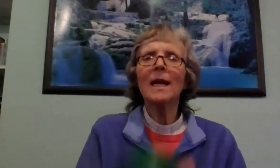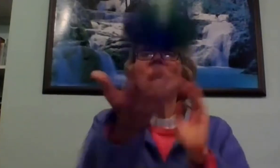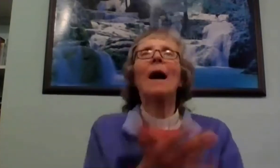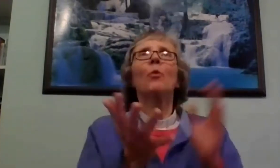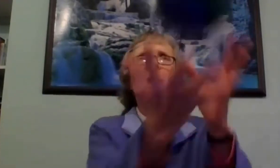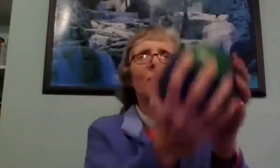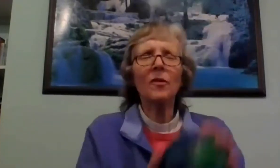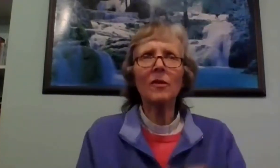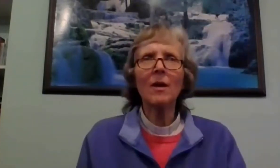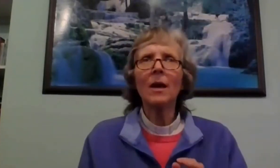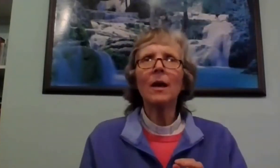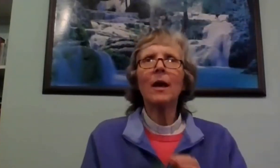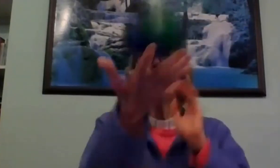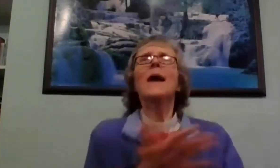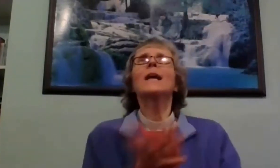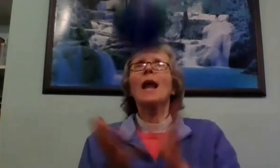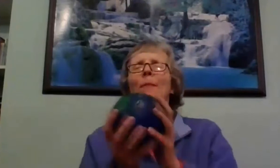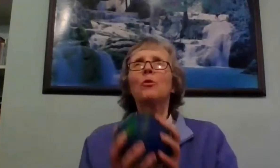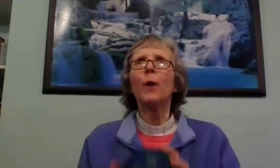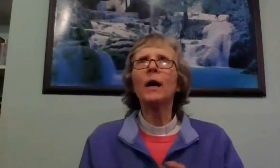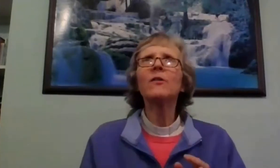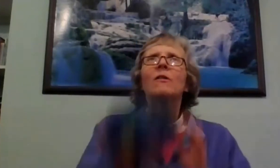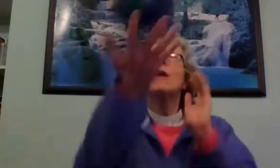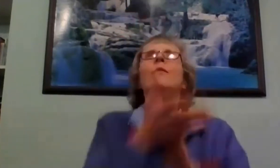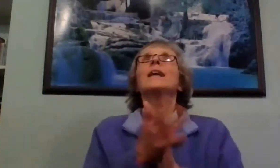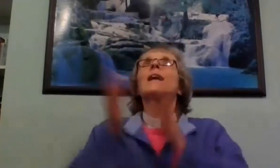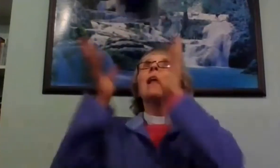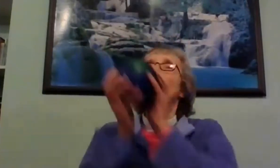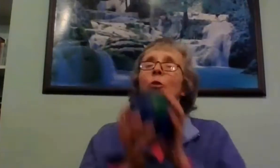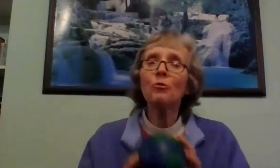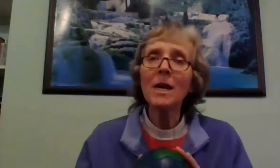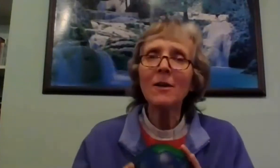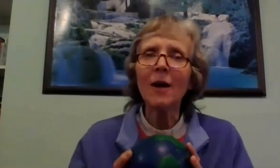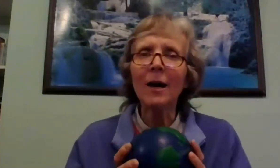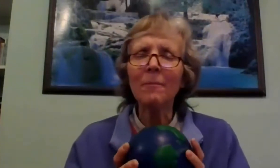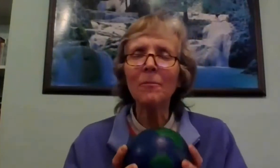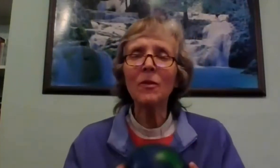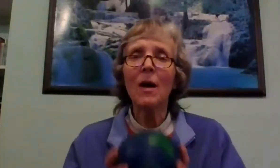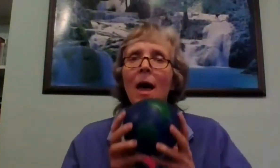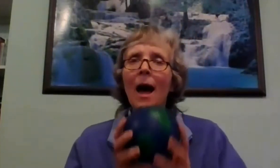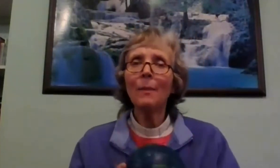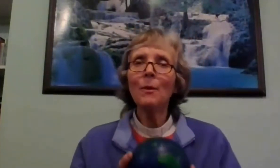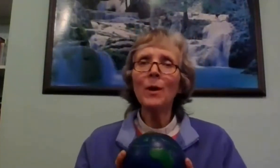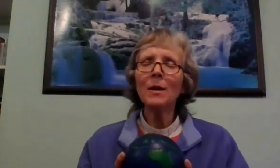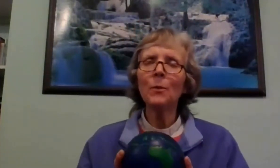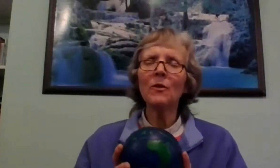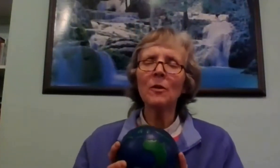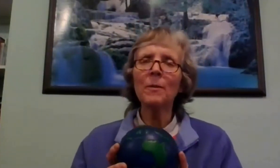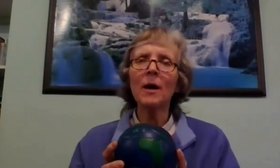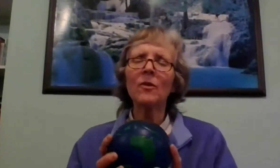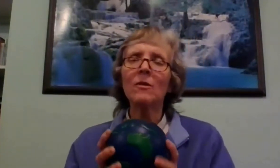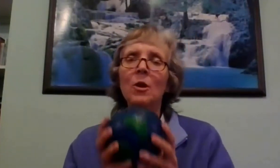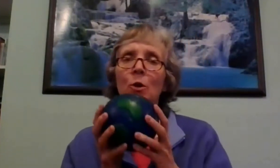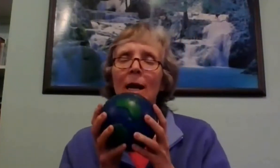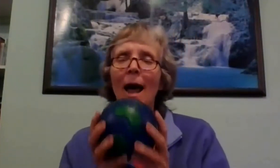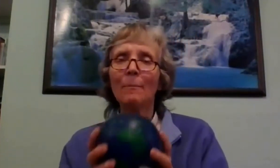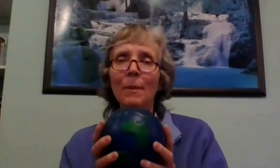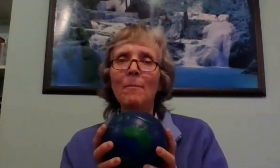clap once, and then clap twice, then clap three times, and the winner was the person who clapped the